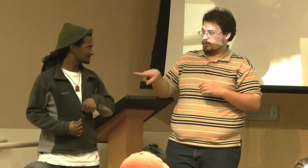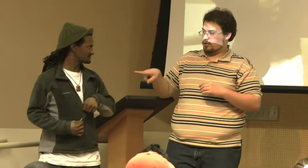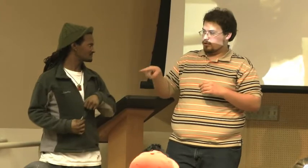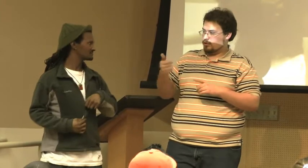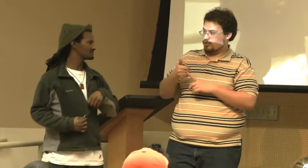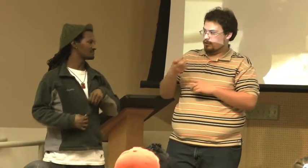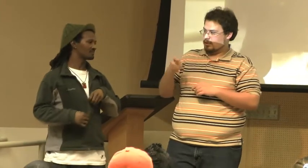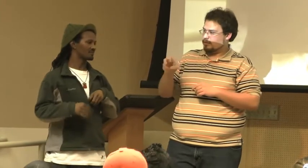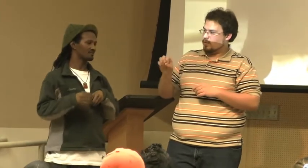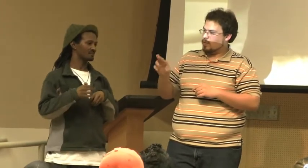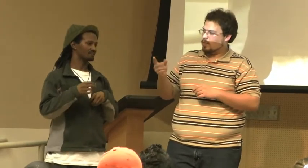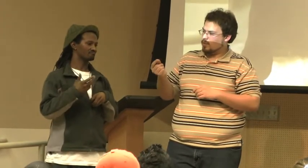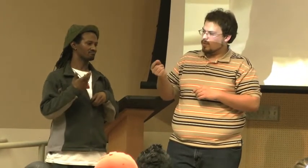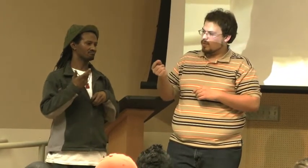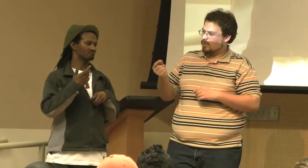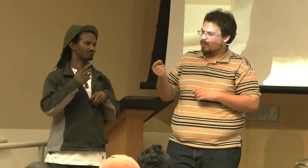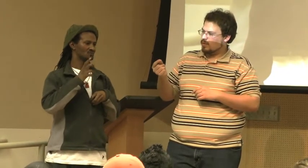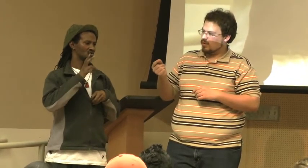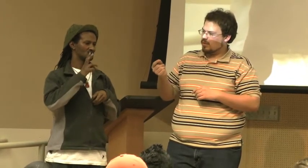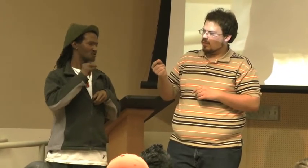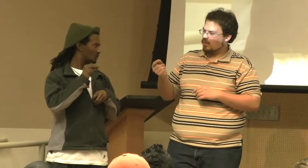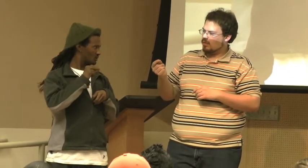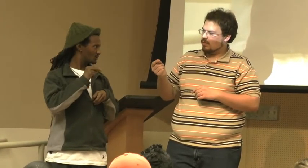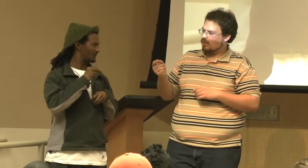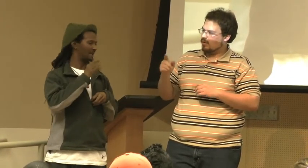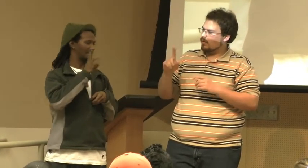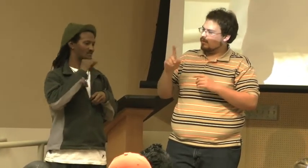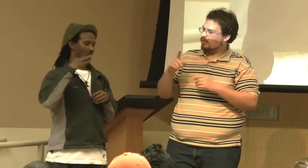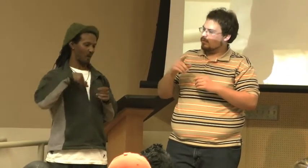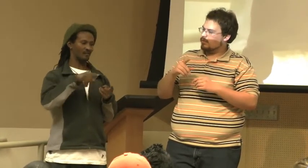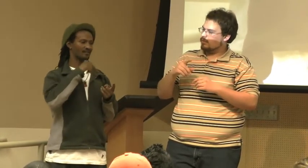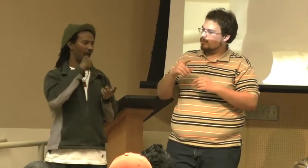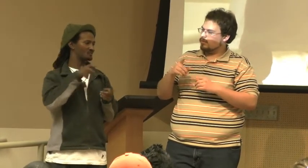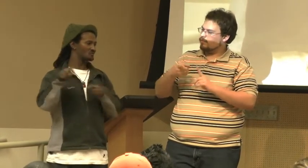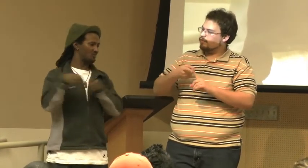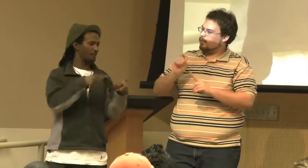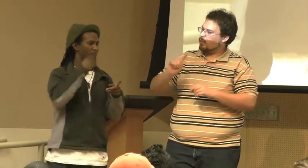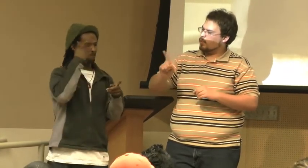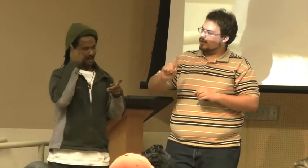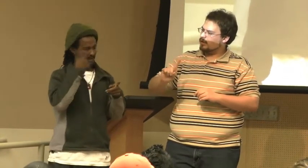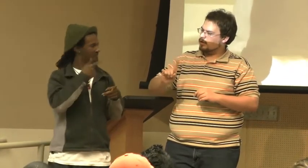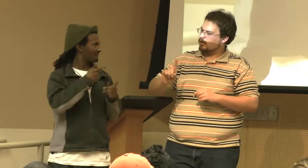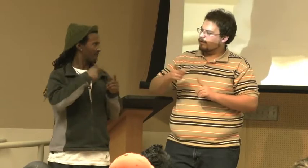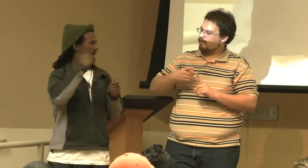Okay, so I just want to clarify. Were you transferred? No.